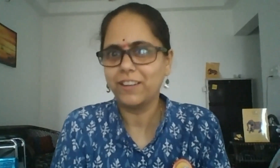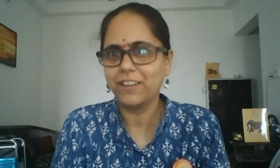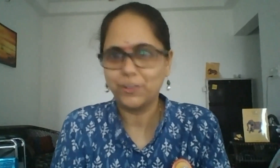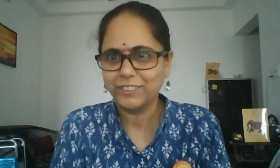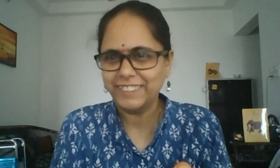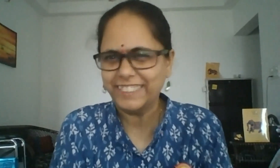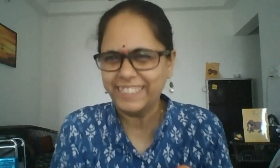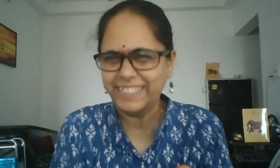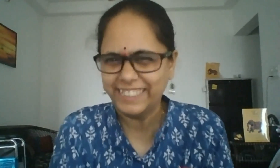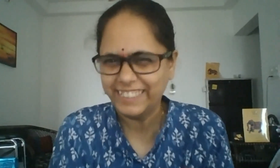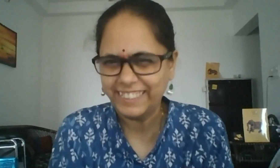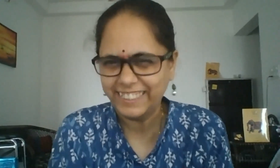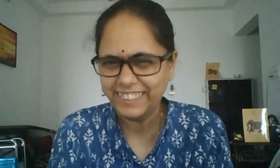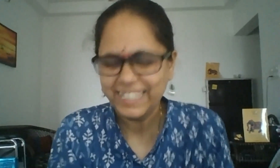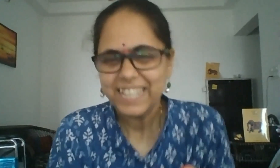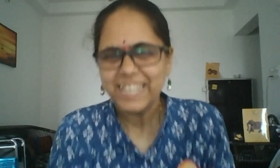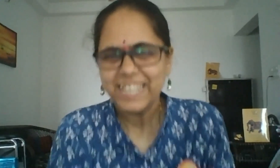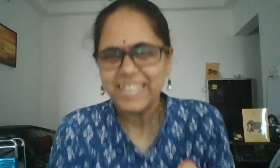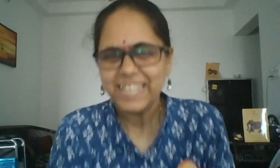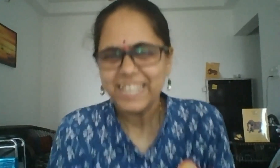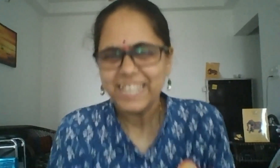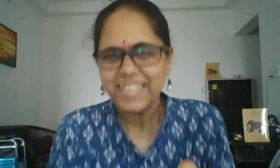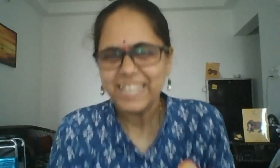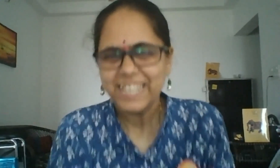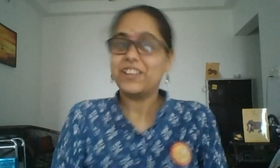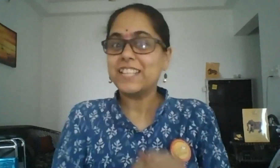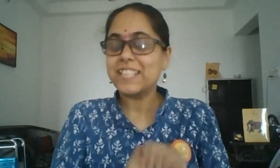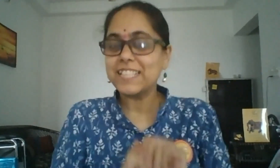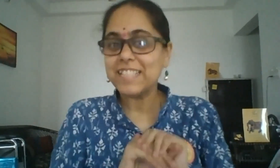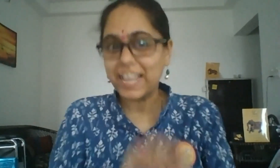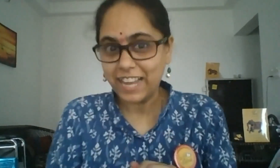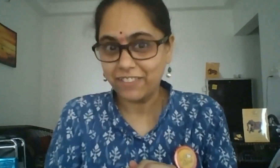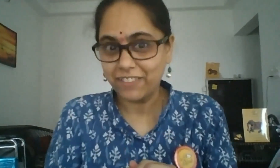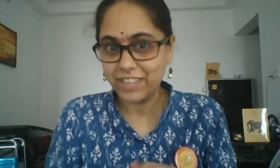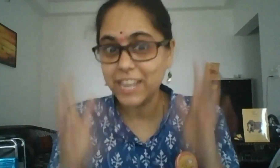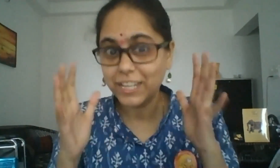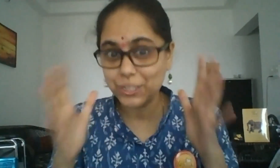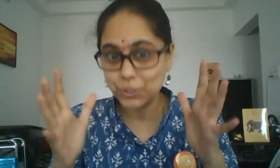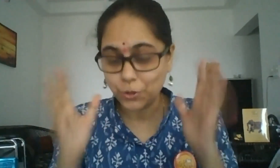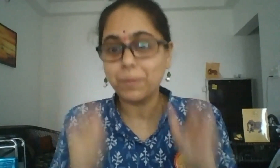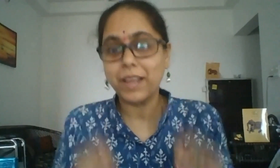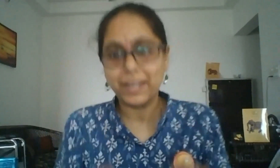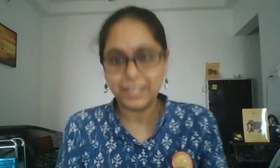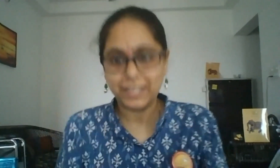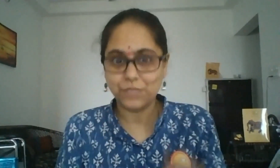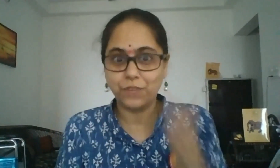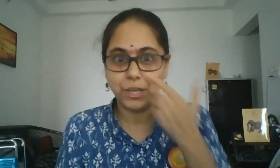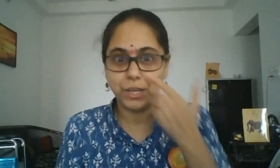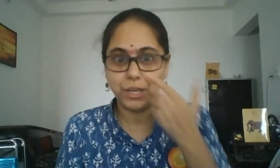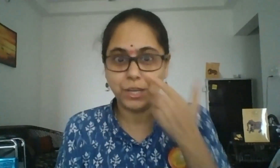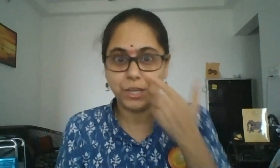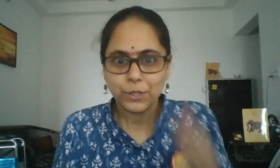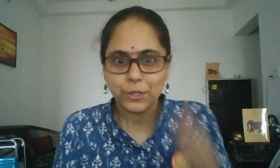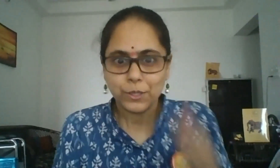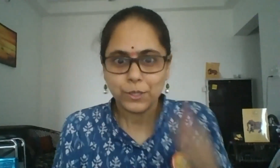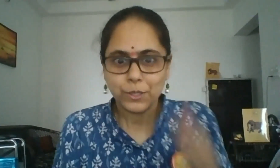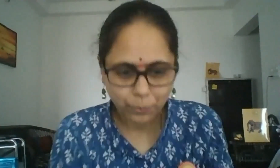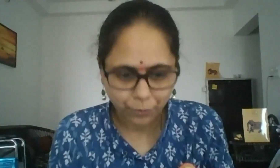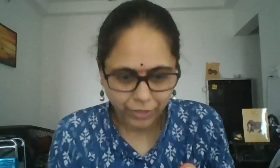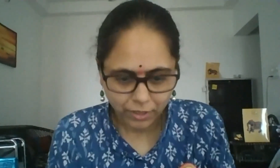no? Yes. So it is in sign language, and the story behind this video. So